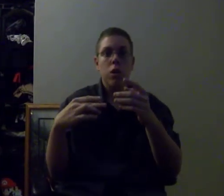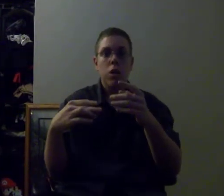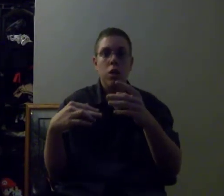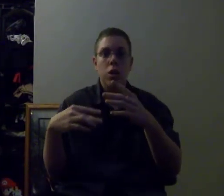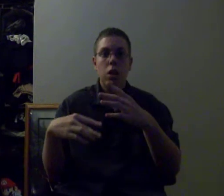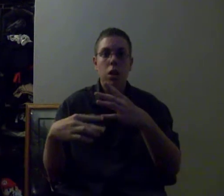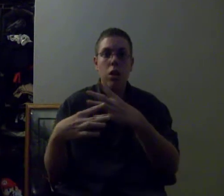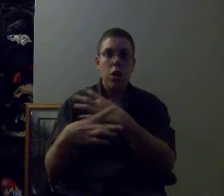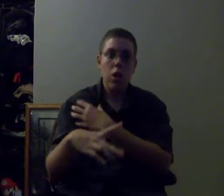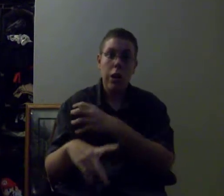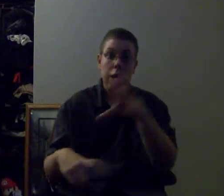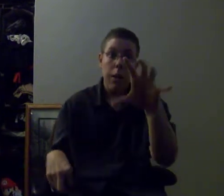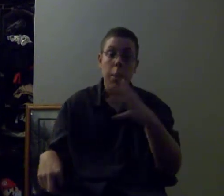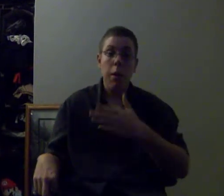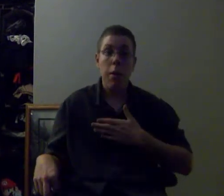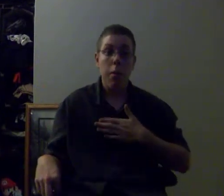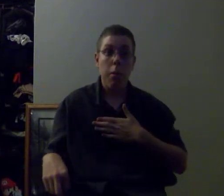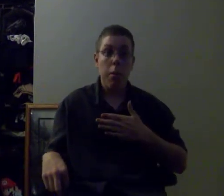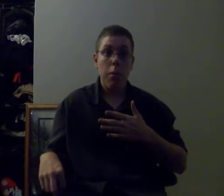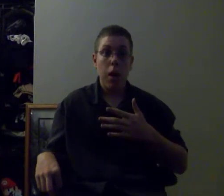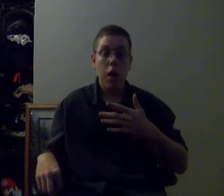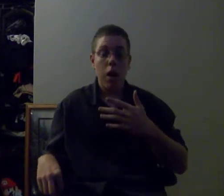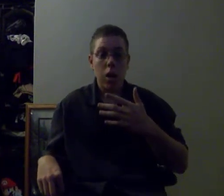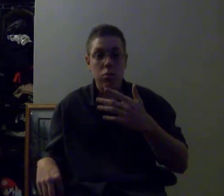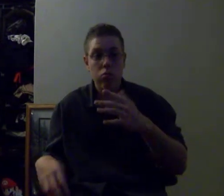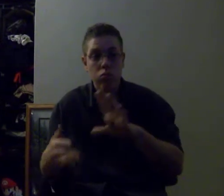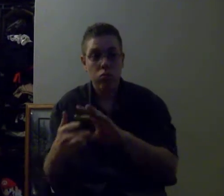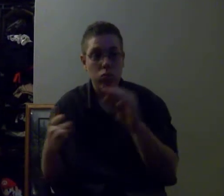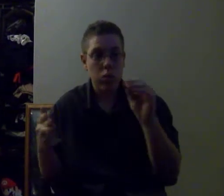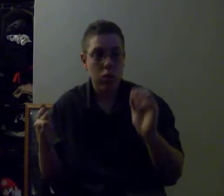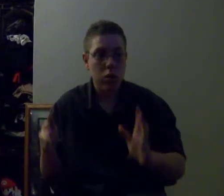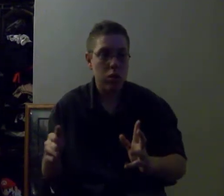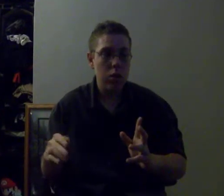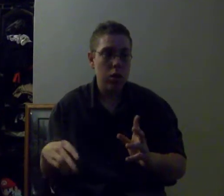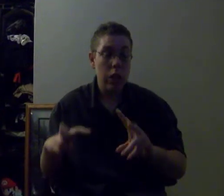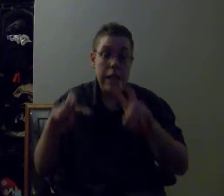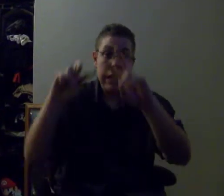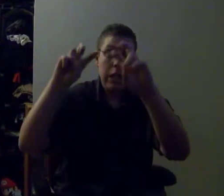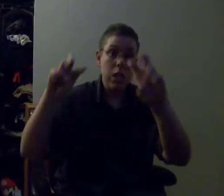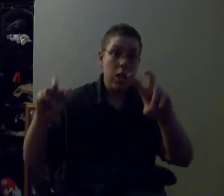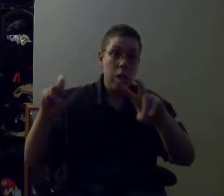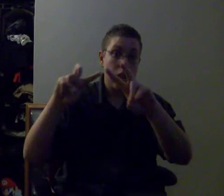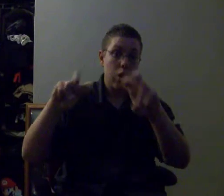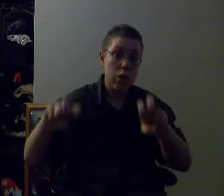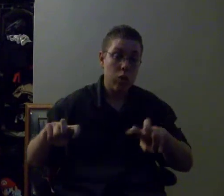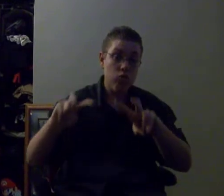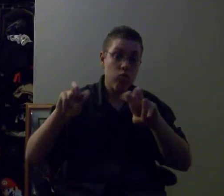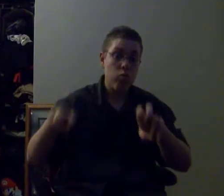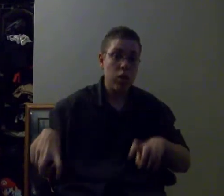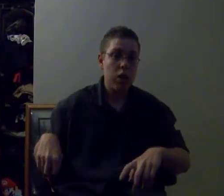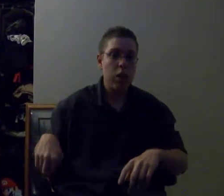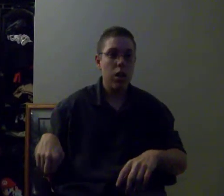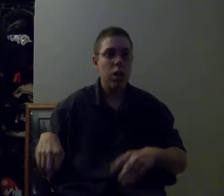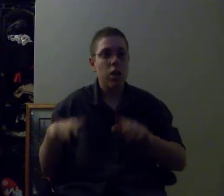on smoking cessation programs, and you find out that, wow, the patch keeps coming up again and again, well, maybe that should be a heading in